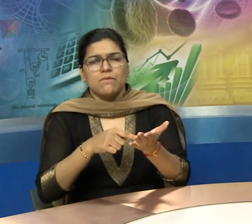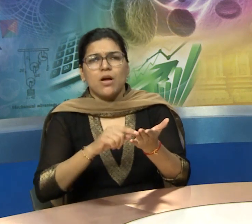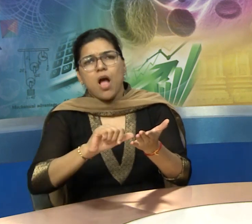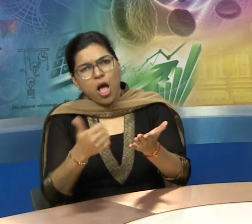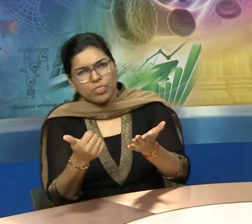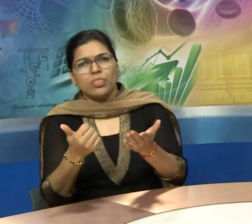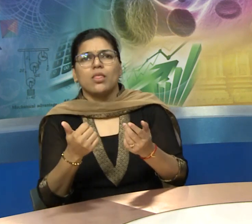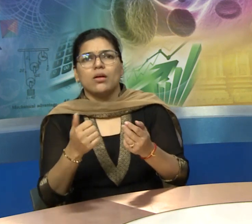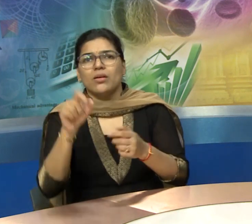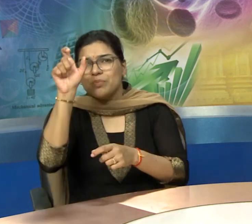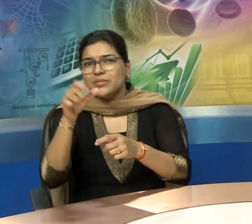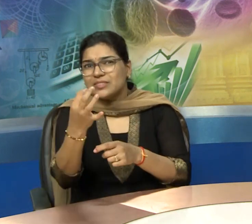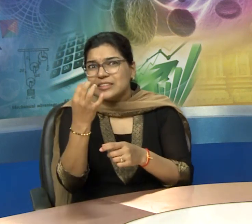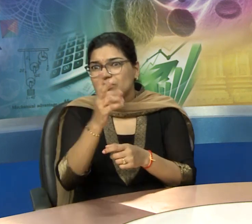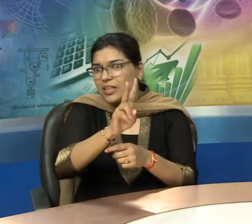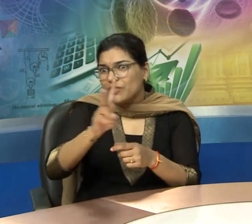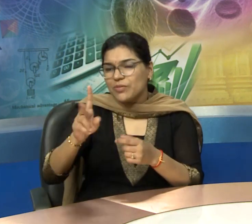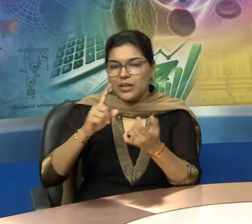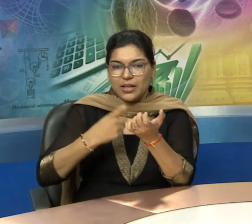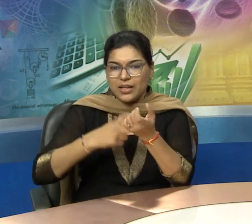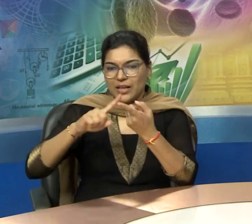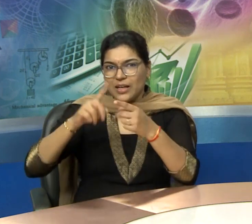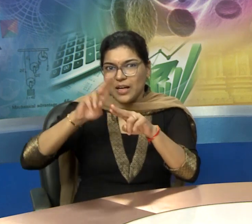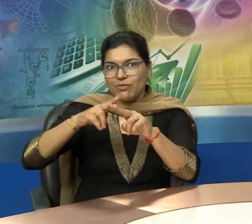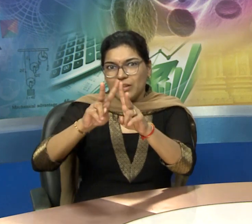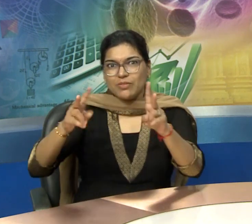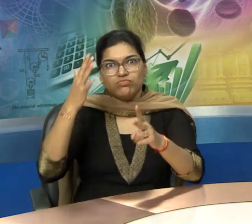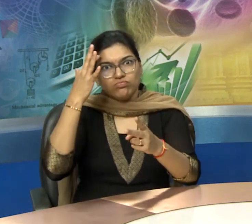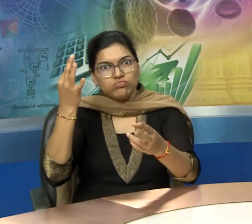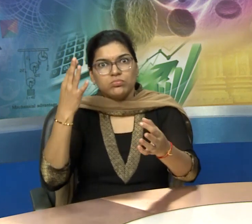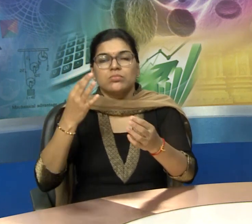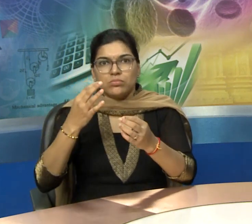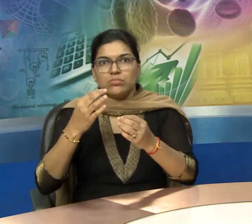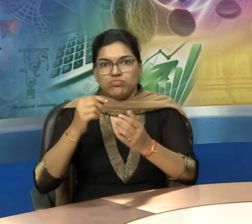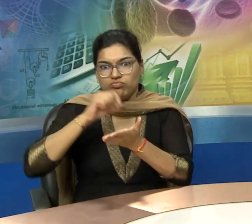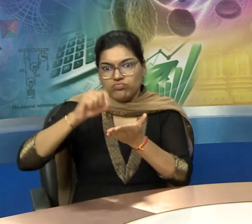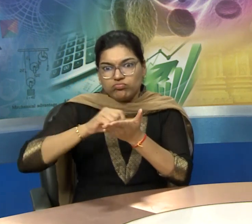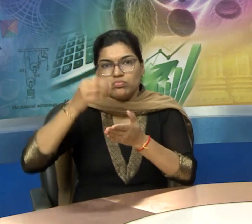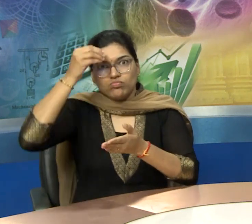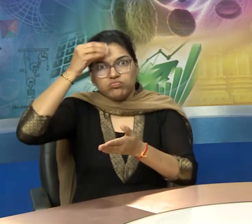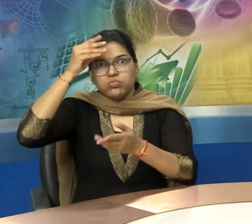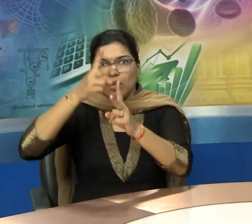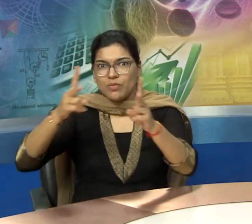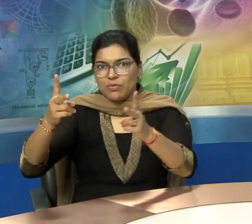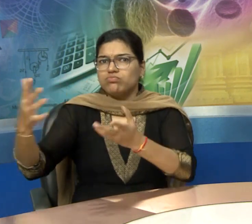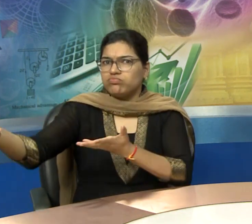After that, we discussed that a library has to serve as an information center, or we call